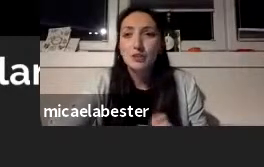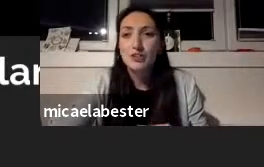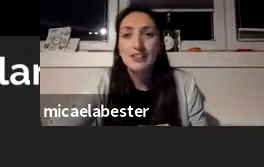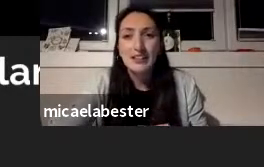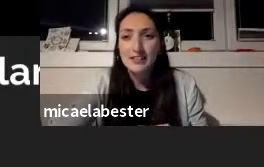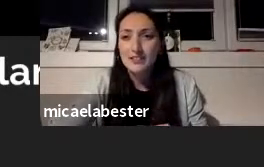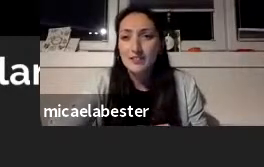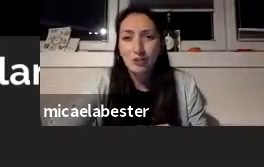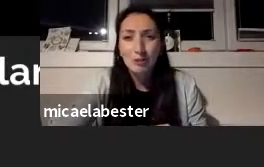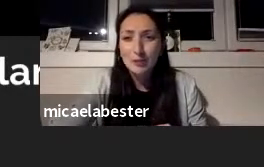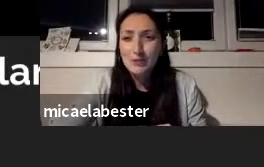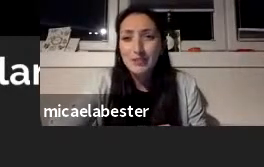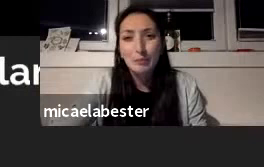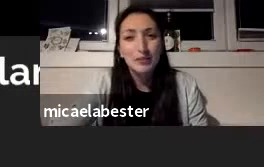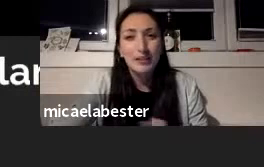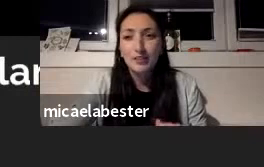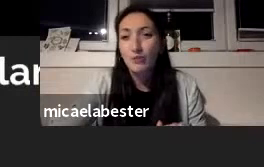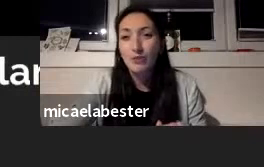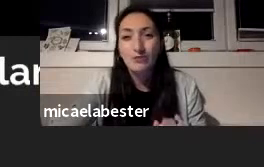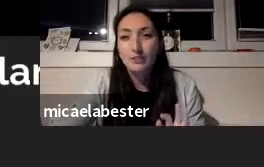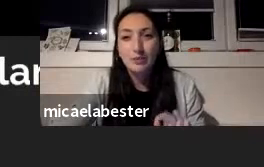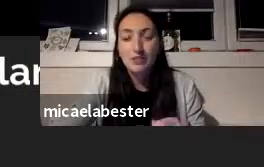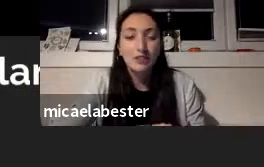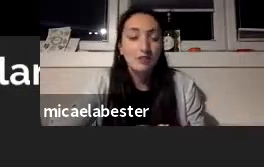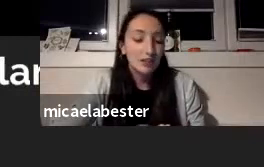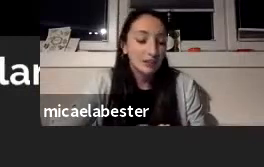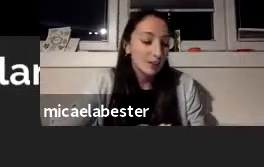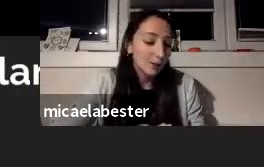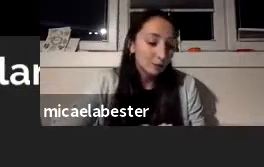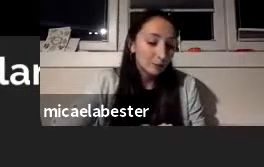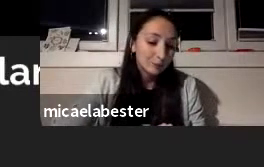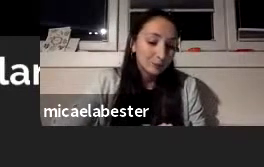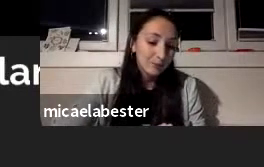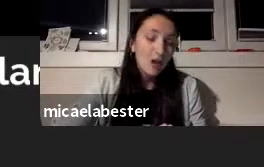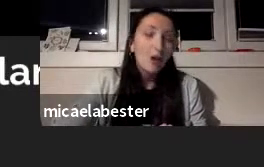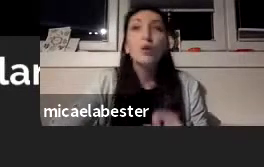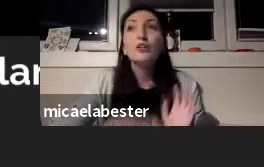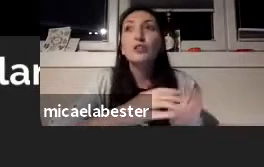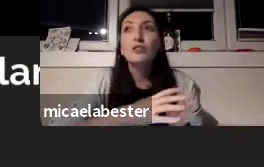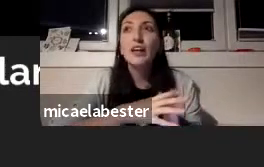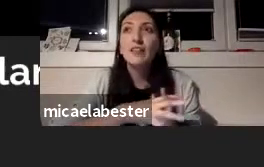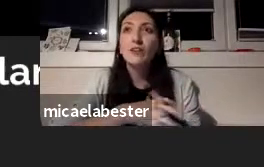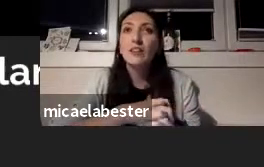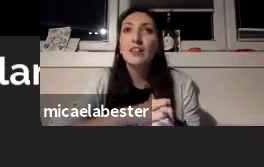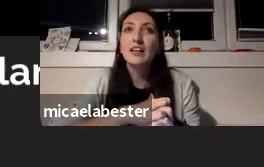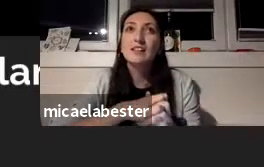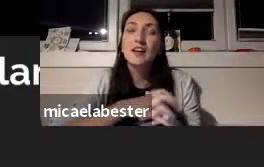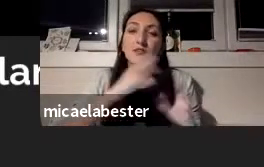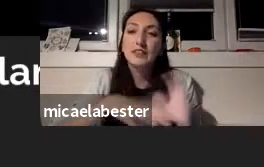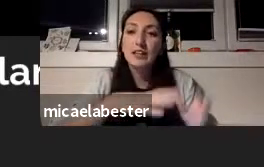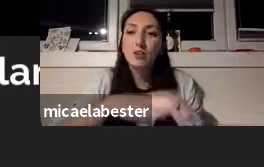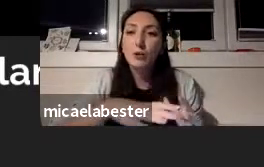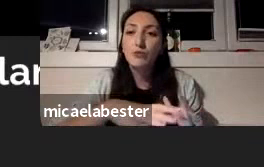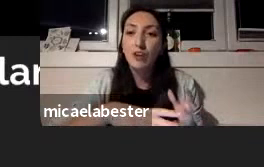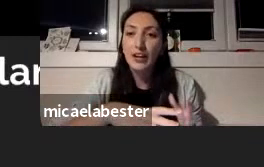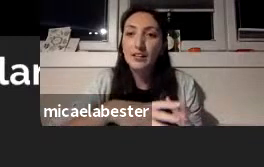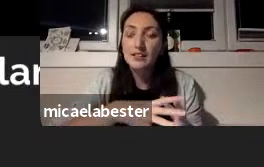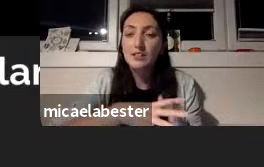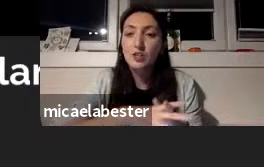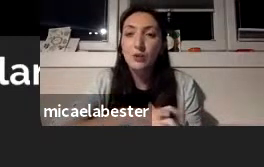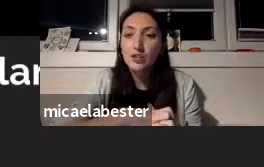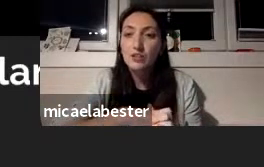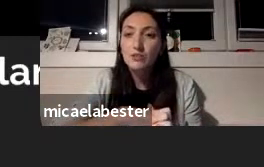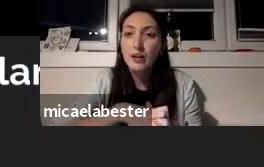random countries in Eastern Europe use it, but like no one really wants to use it. So what you do get, though, I think, is kind of a lingua